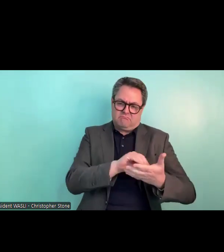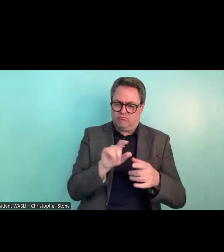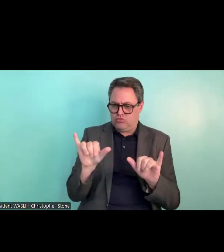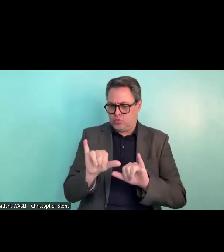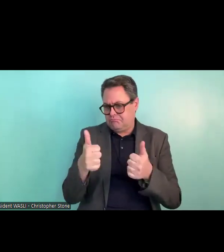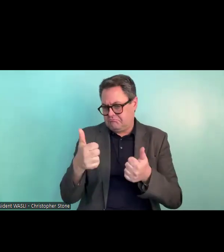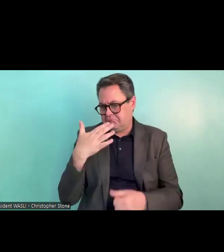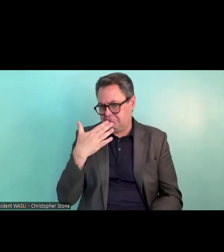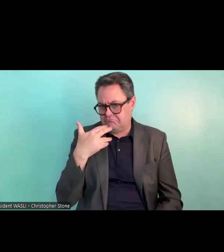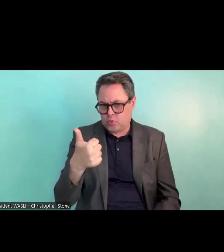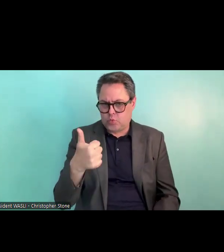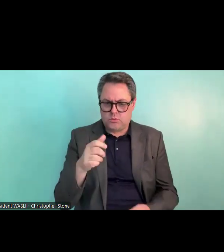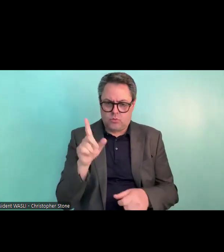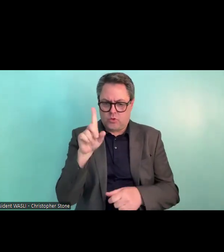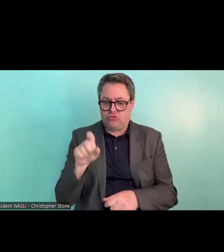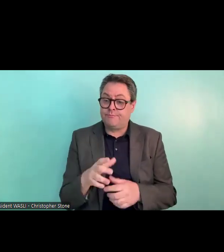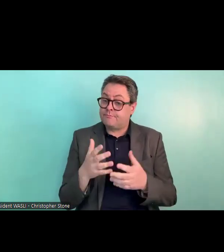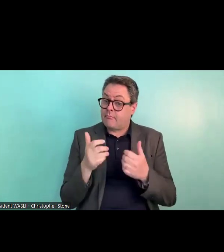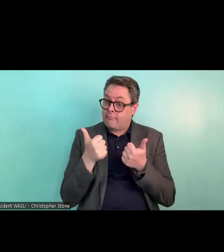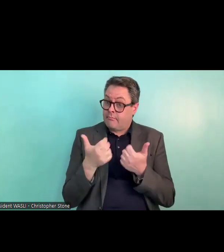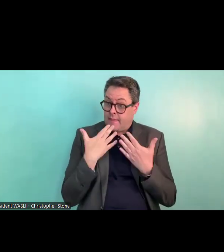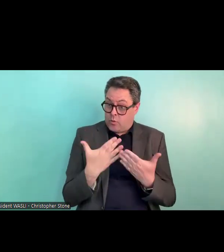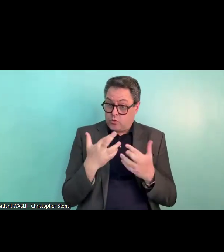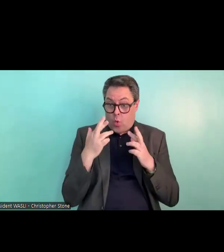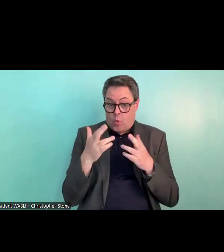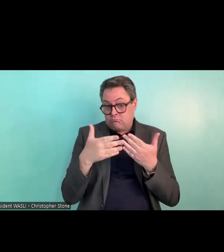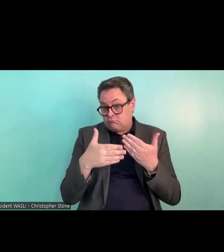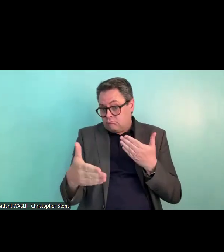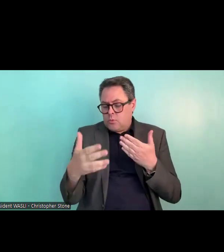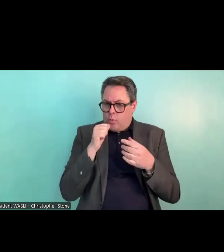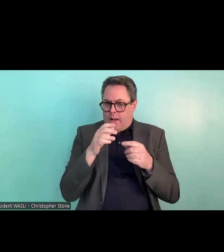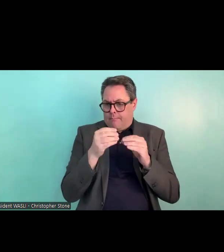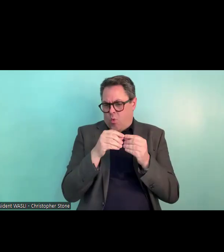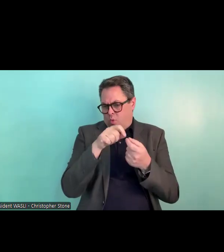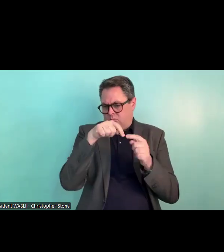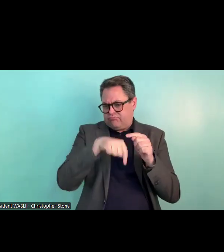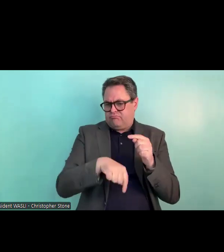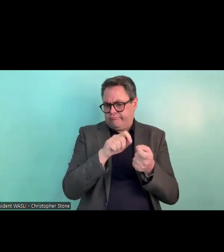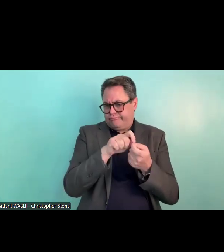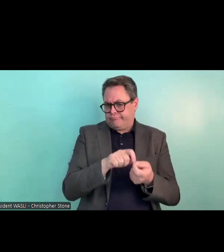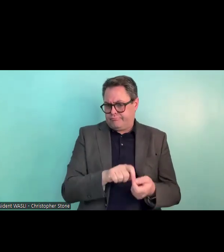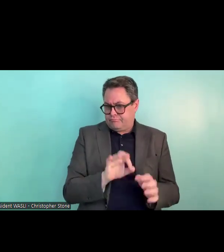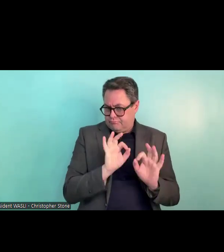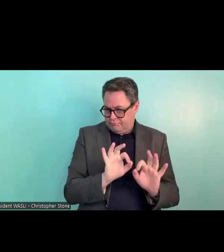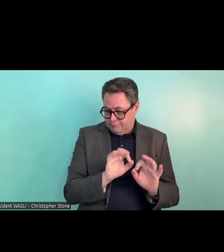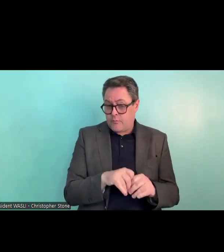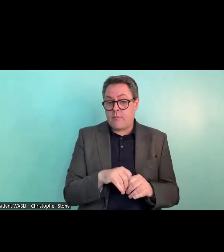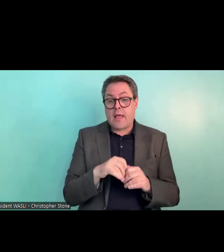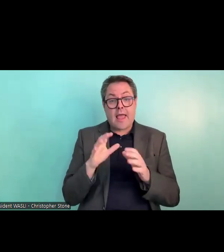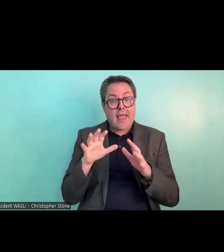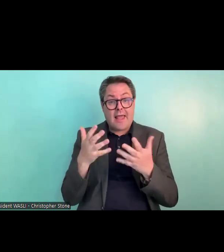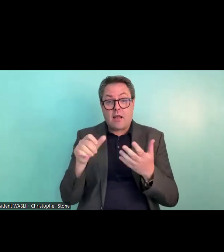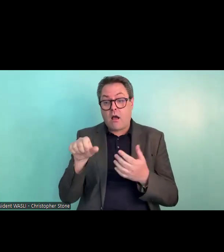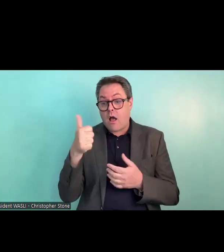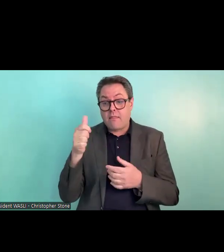I chair the meetings, but I think it's useful that we have a formal note of that question and we have a formal note of the response, and we ensure that the